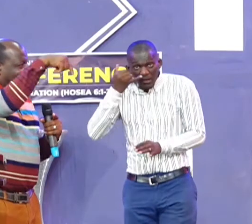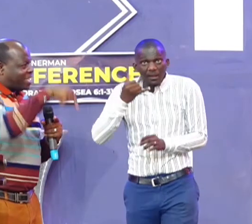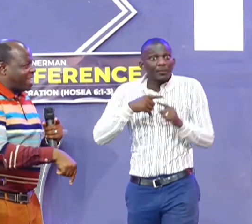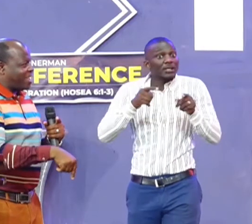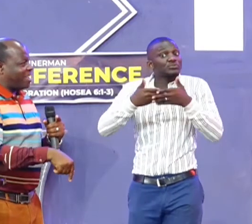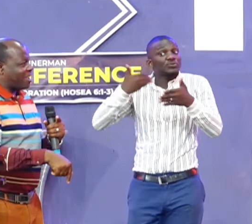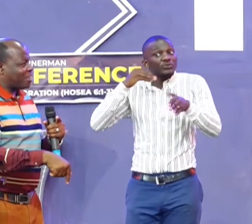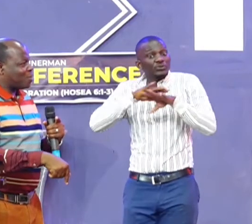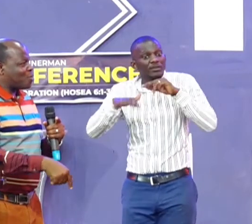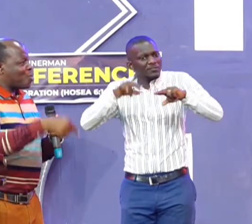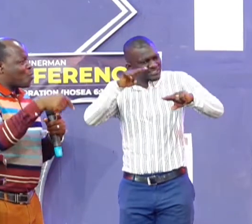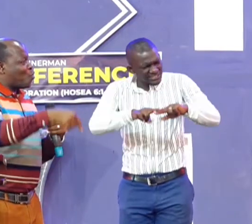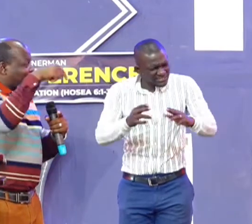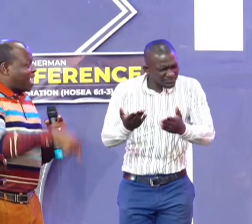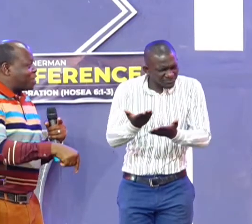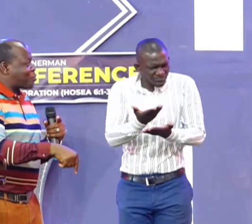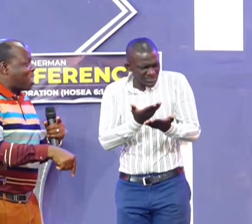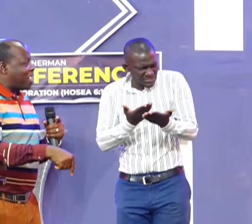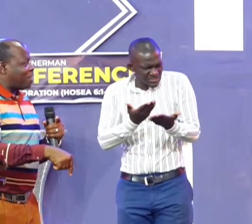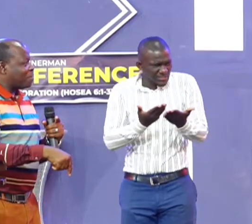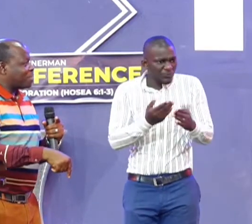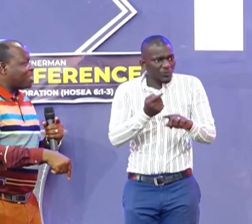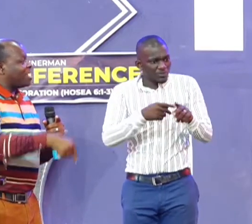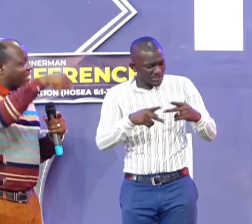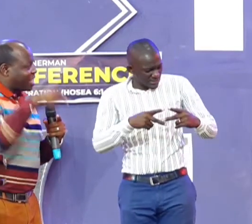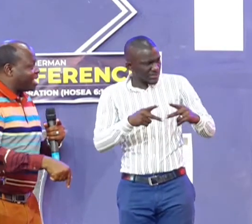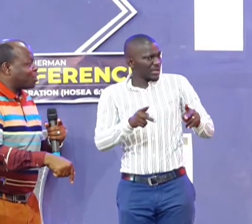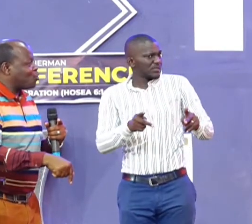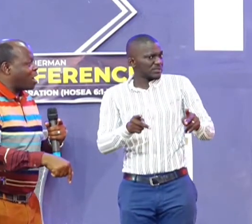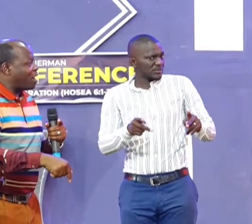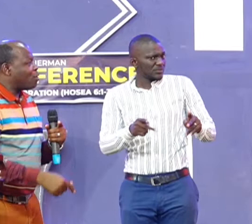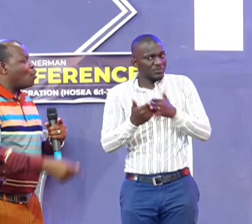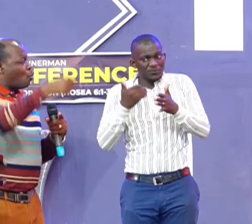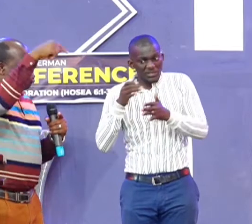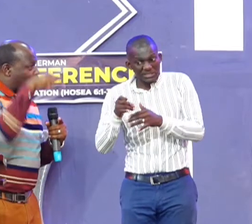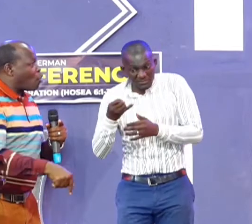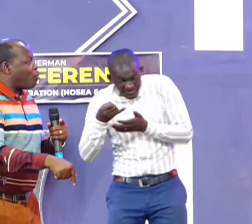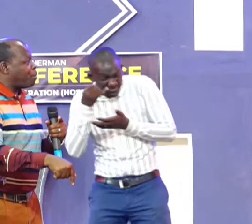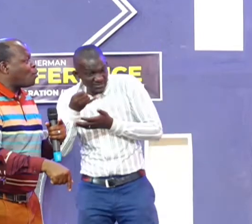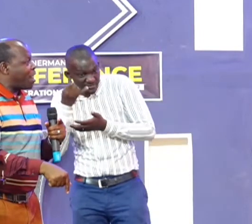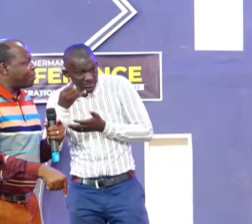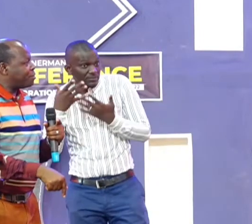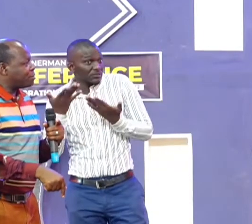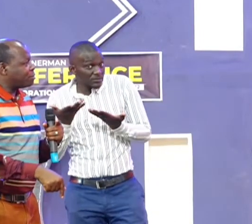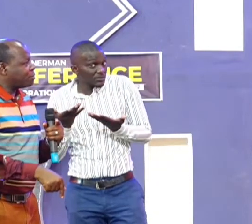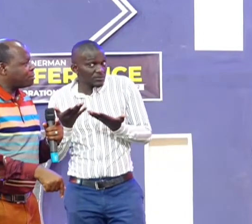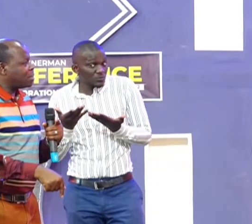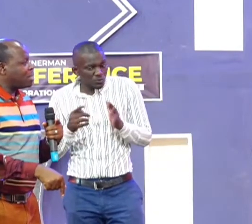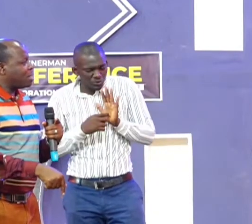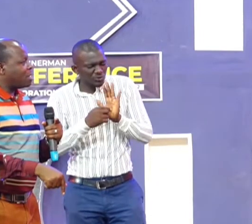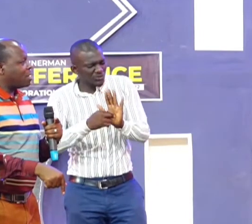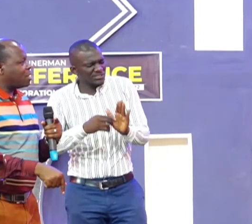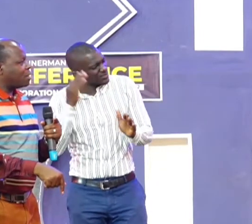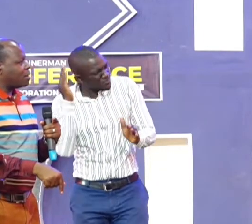you. But when you did not speak to him at the beginning, before he took the wind, to show him